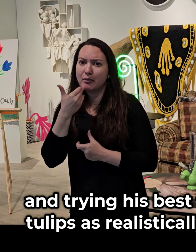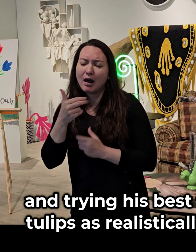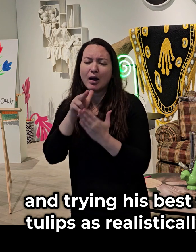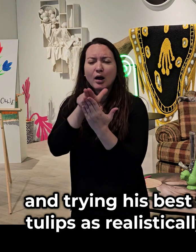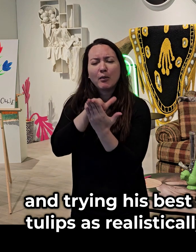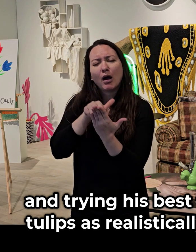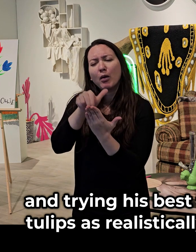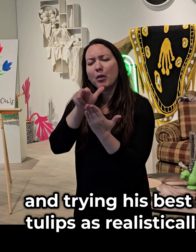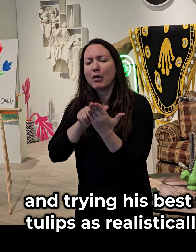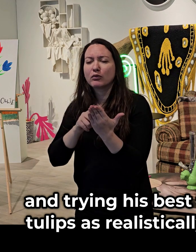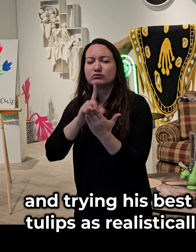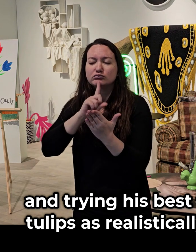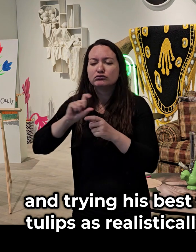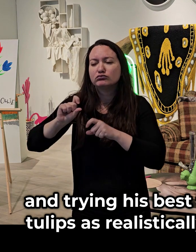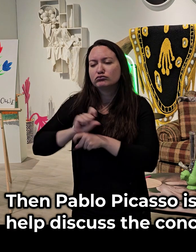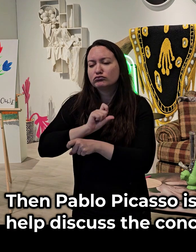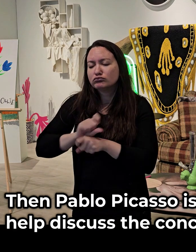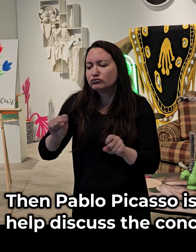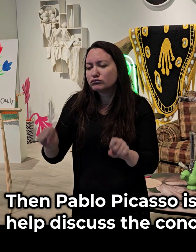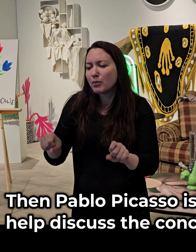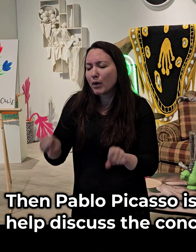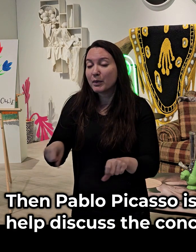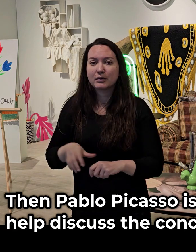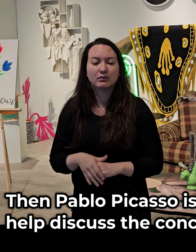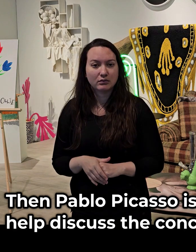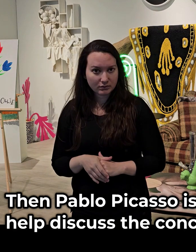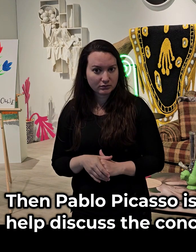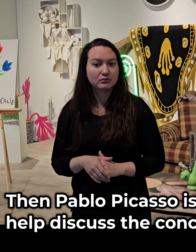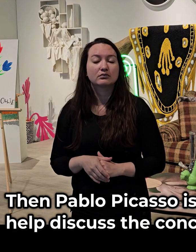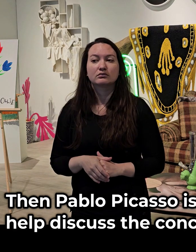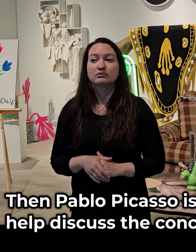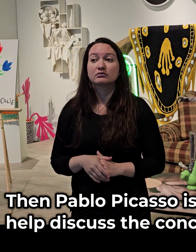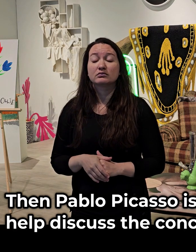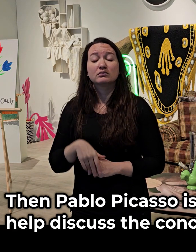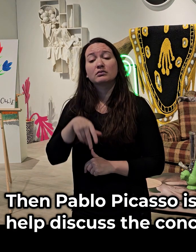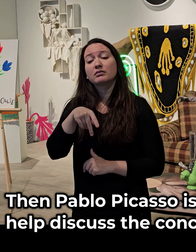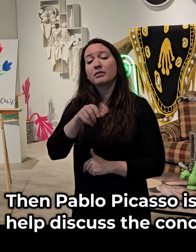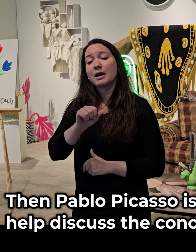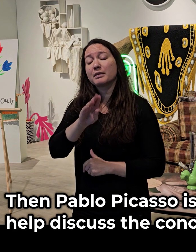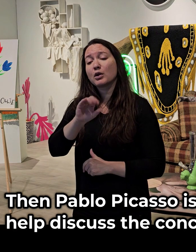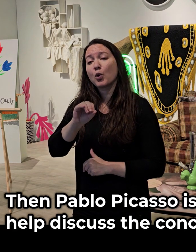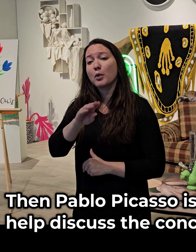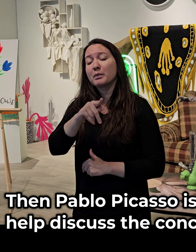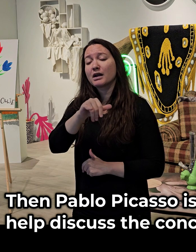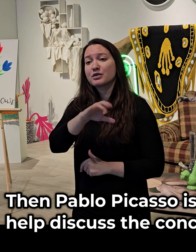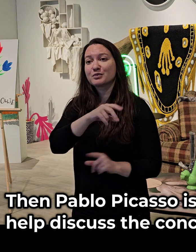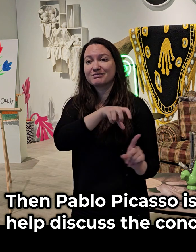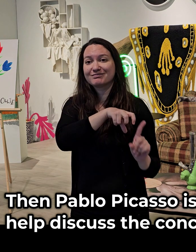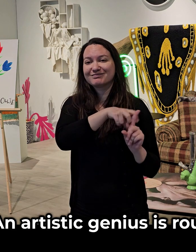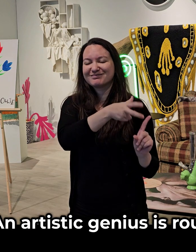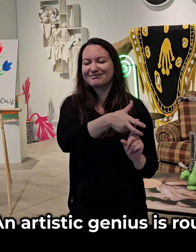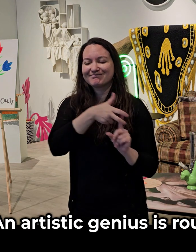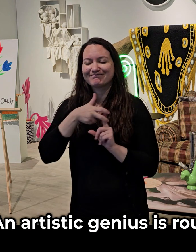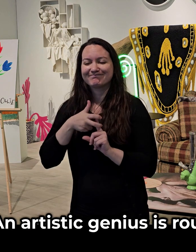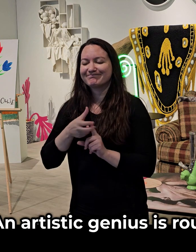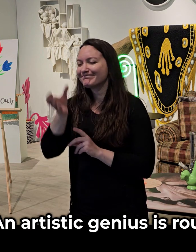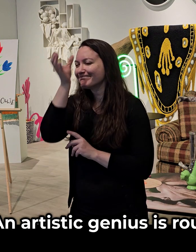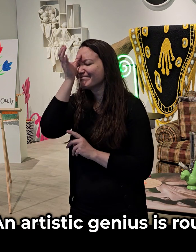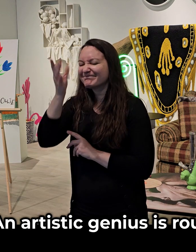can. Then Pablo Picasso is brought in to help discuss the concept of genius. An artistic genius is